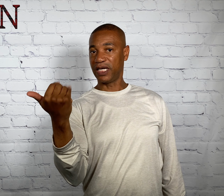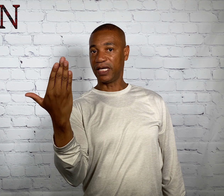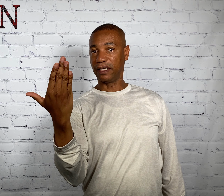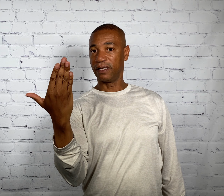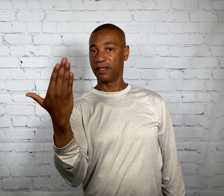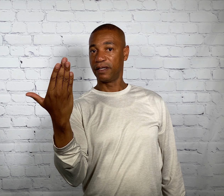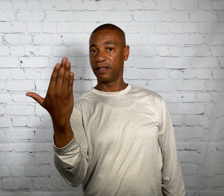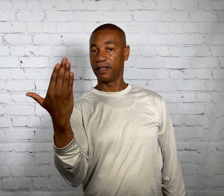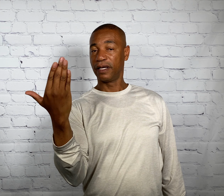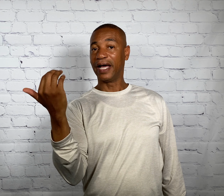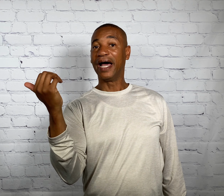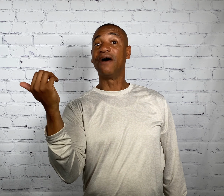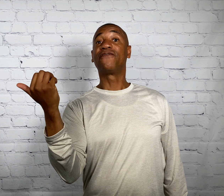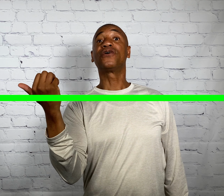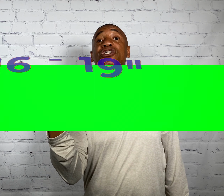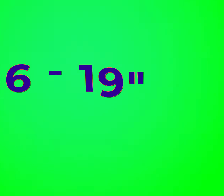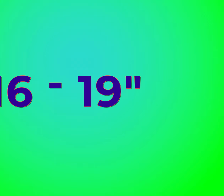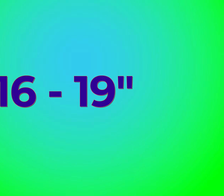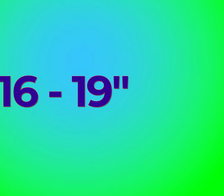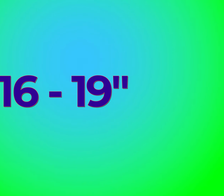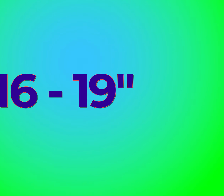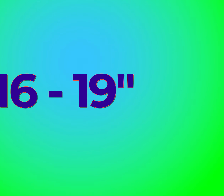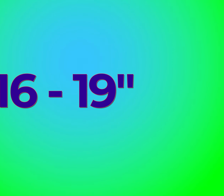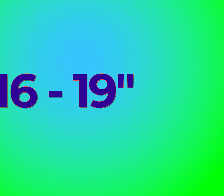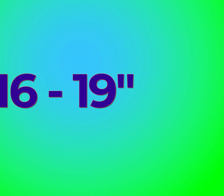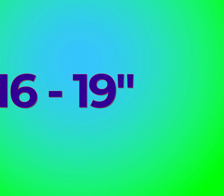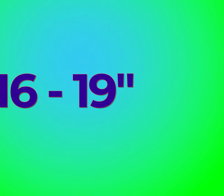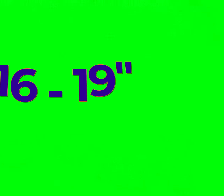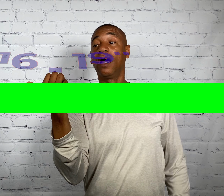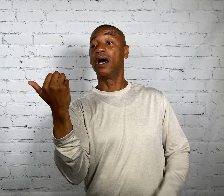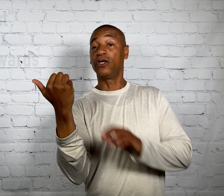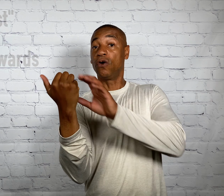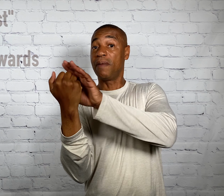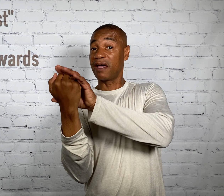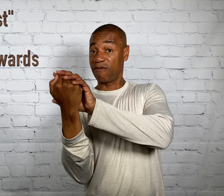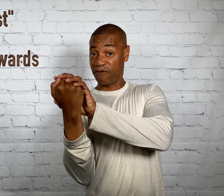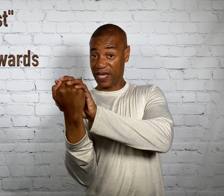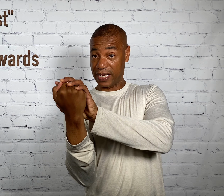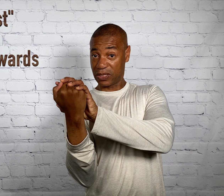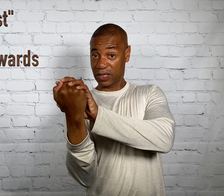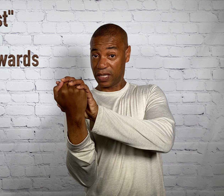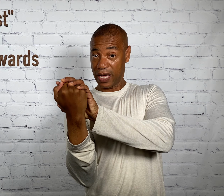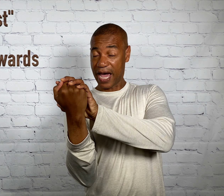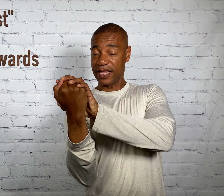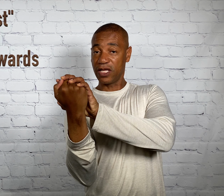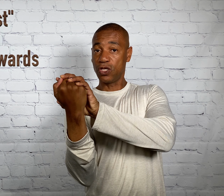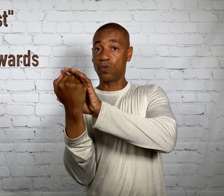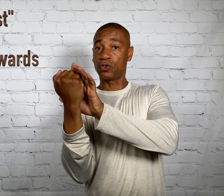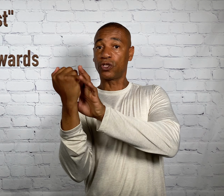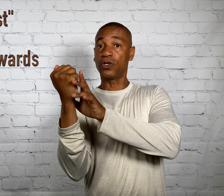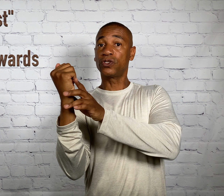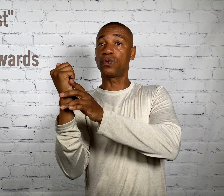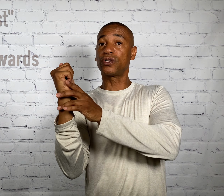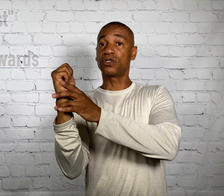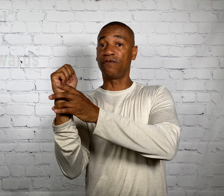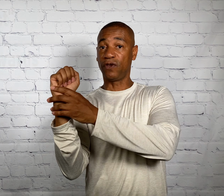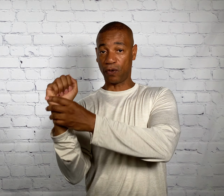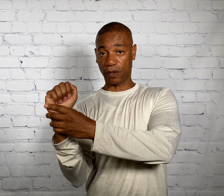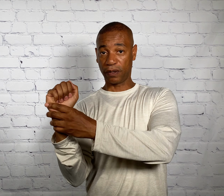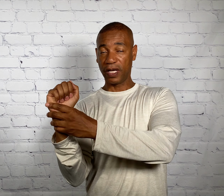15. For 16 through 19, you'll make a fist and then you will turn towards the viewer.